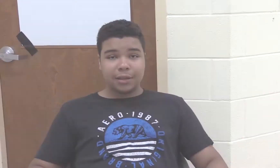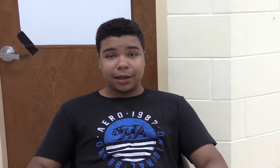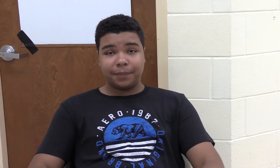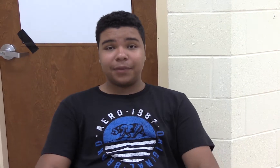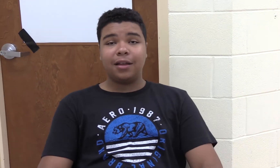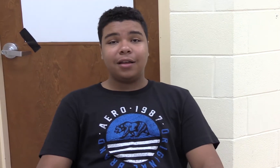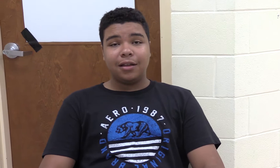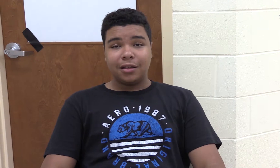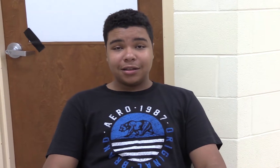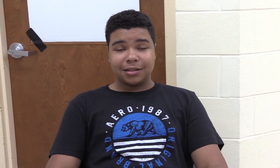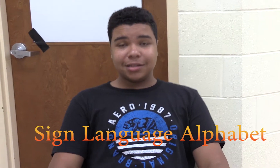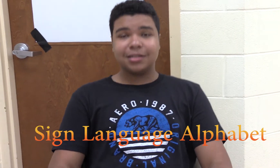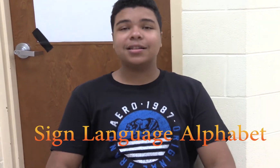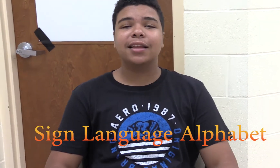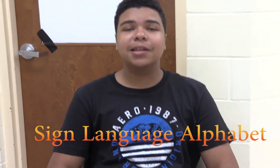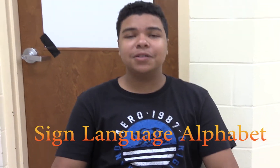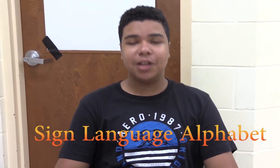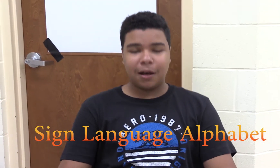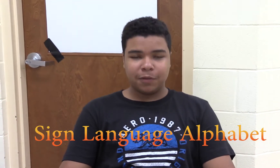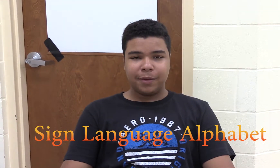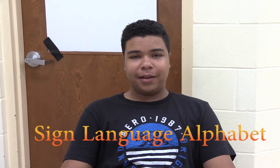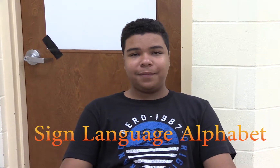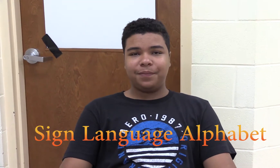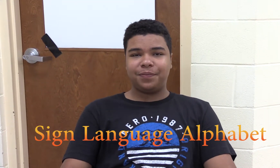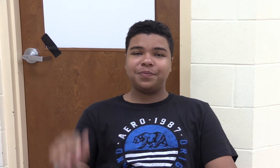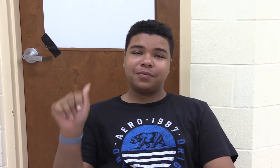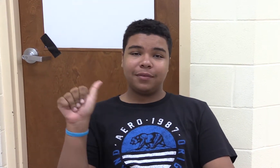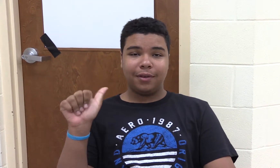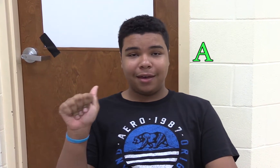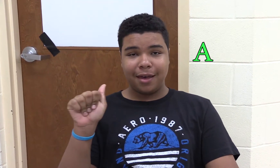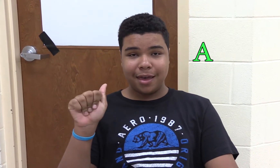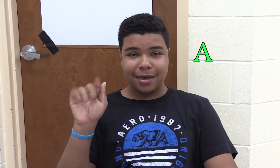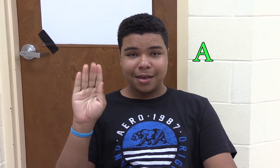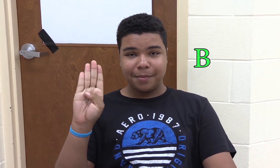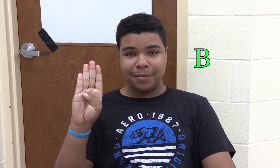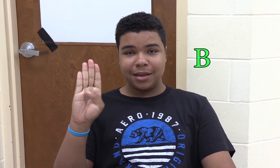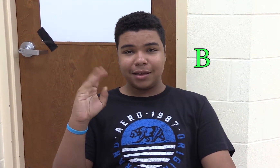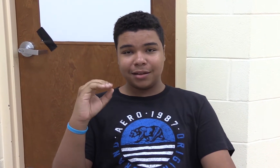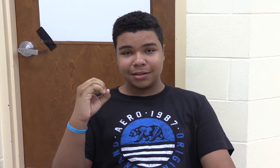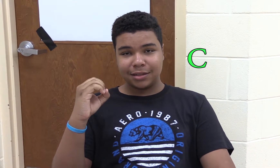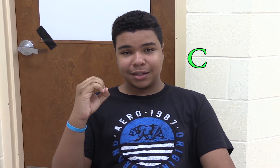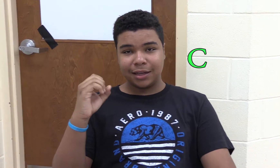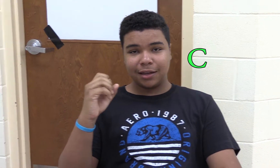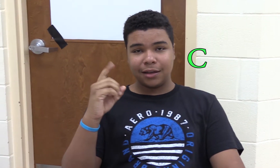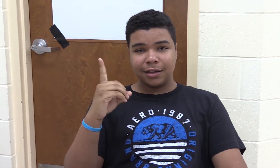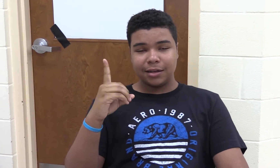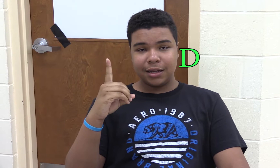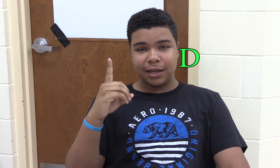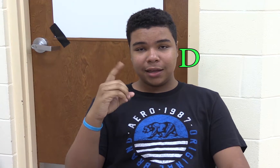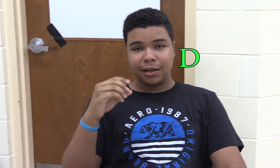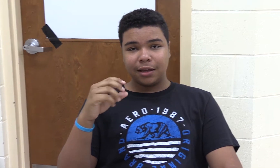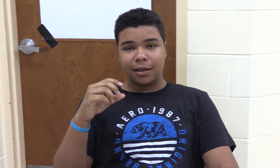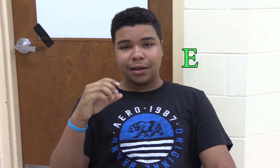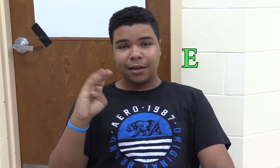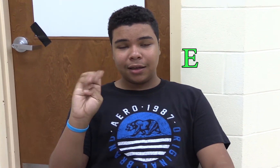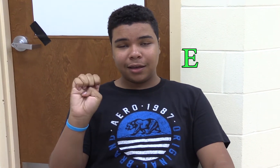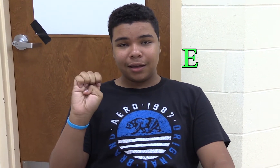Okay. This is the sign language alphabet. A, B, C, D, E,